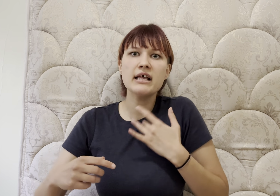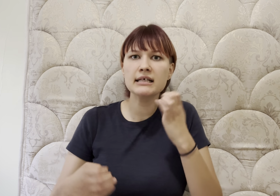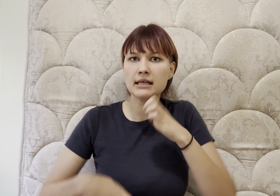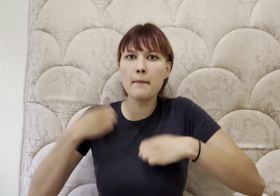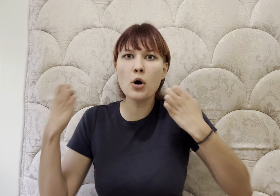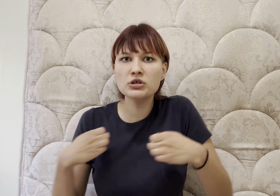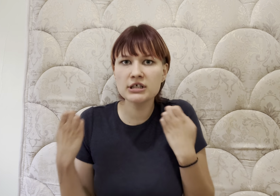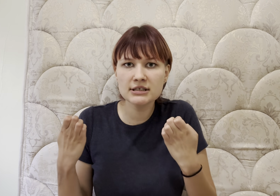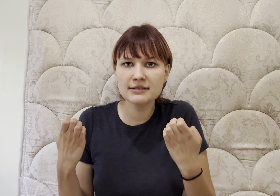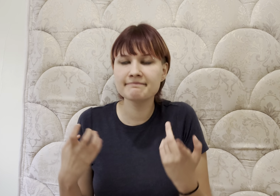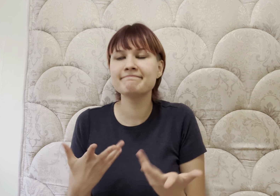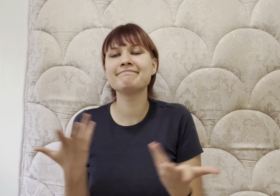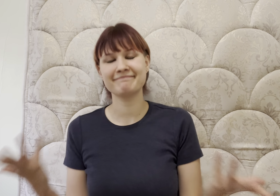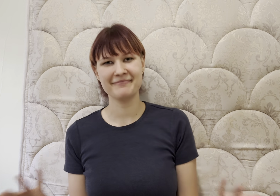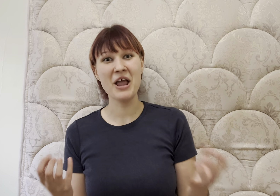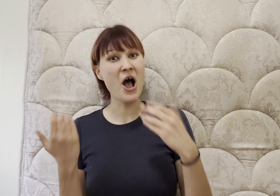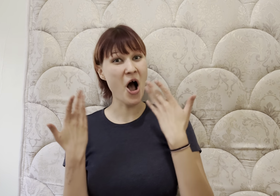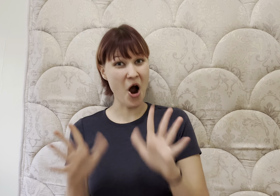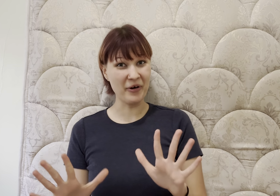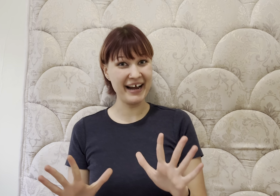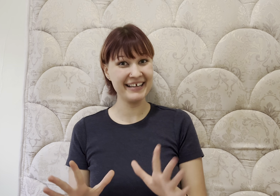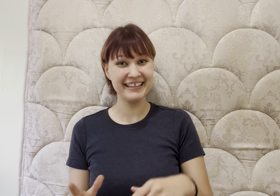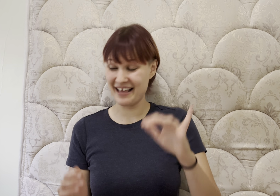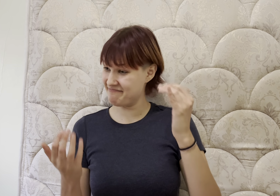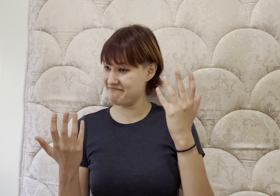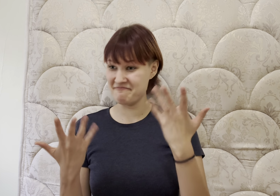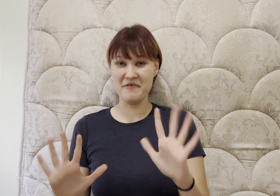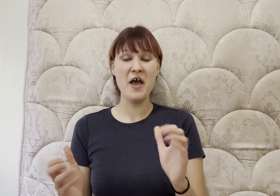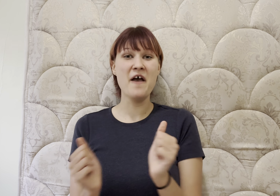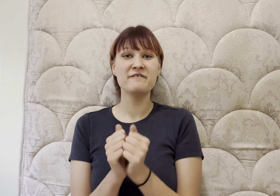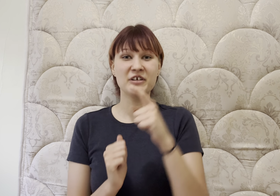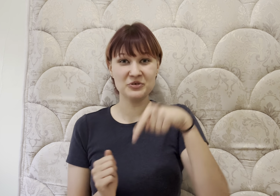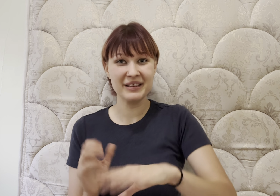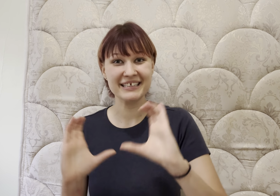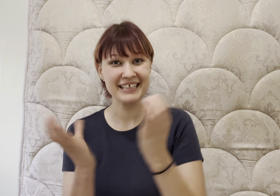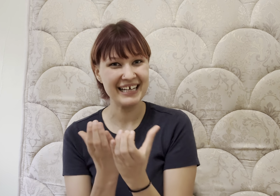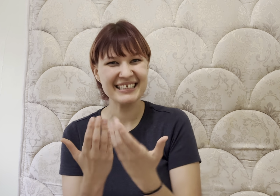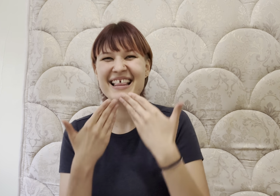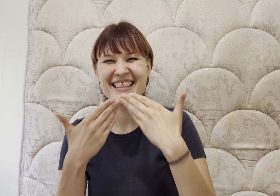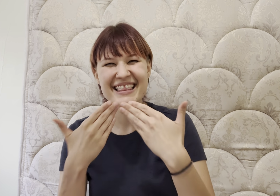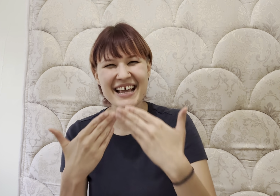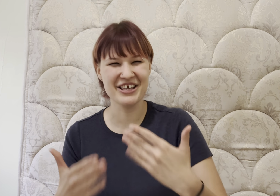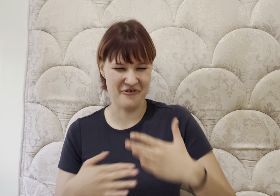that's it for this class. Thanks, guys. It's been a joy. Bye-bye.